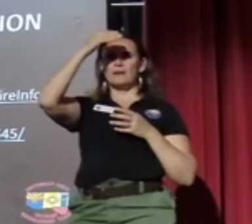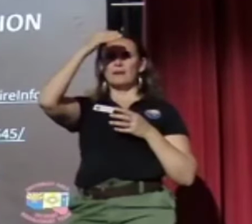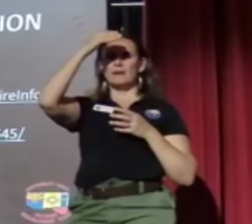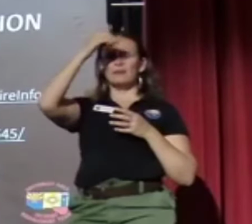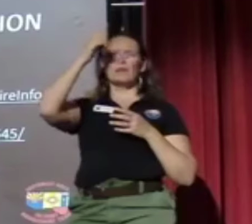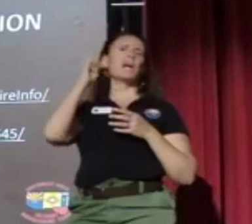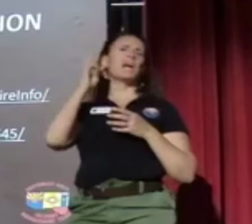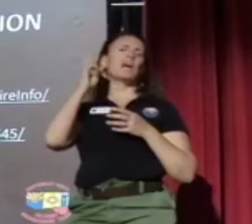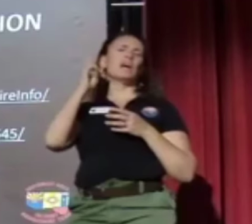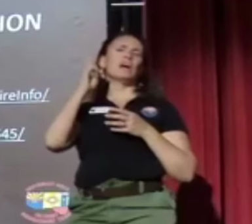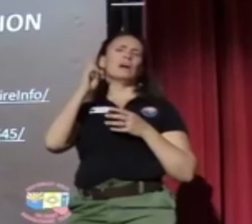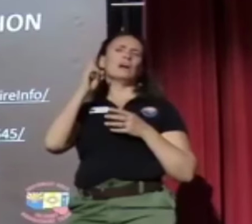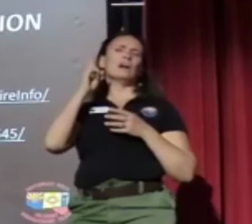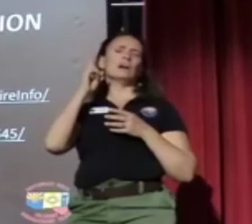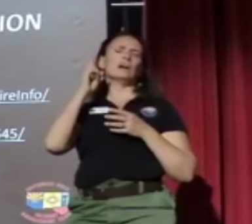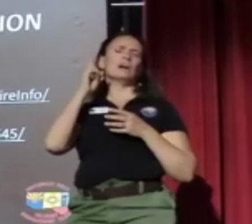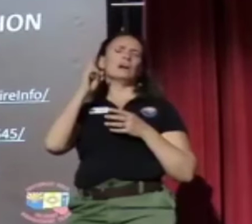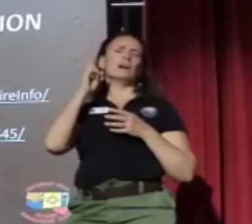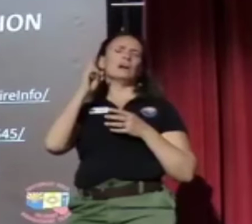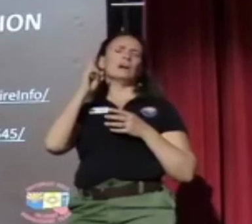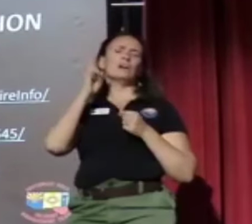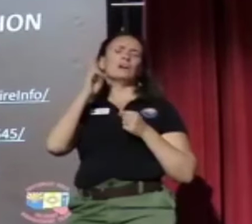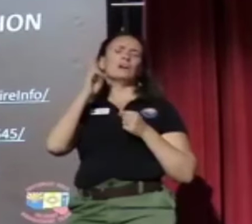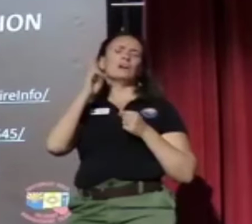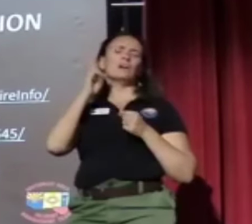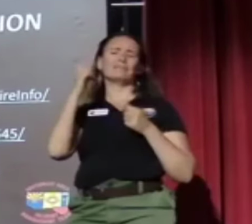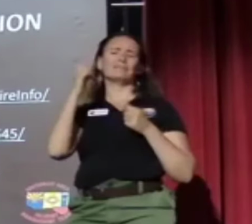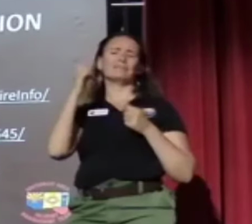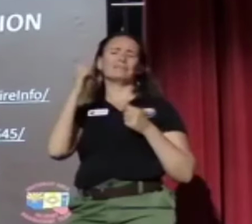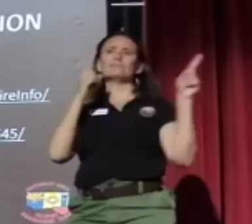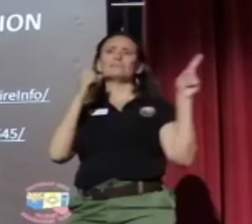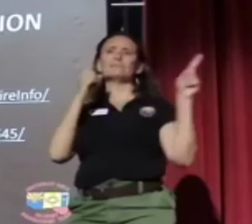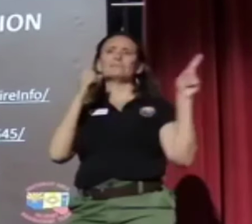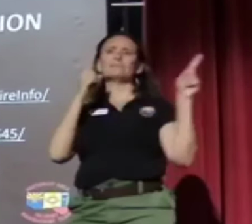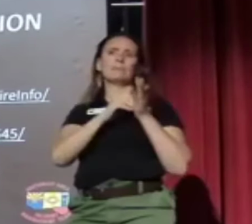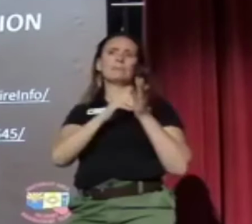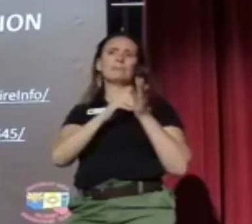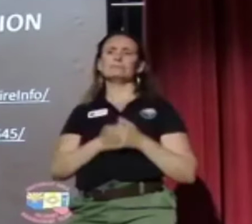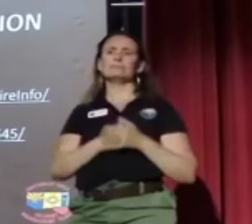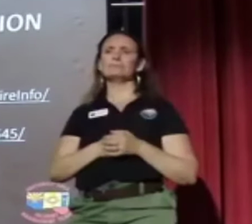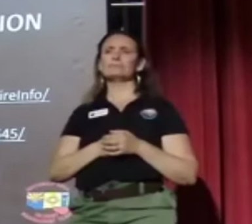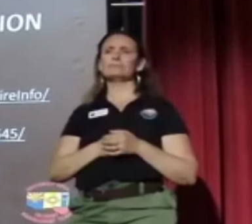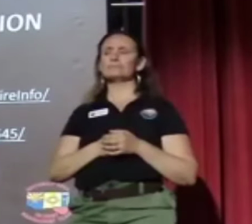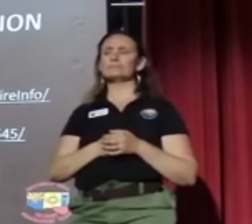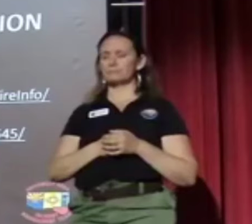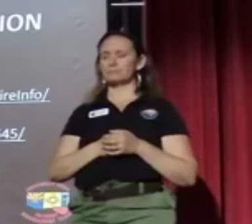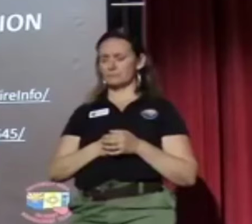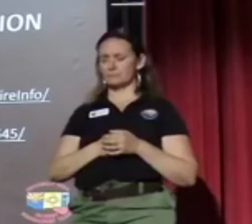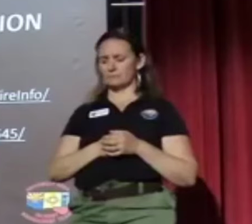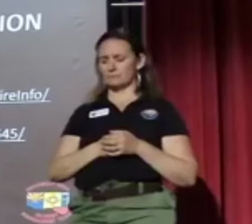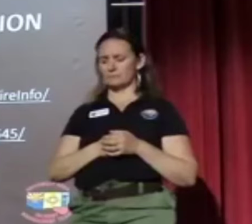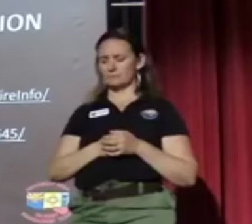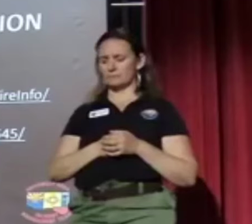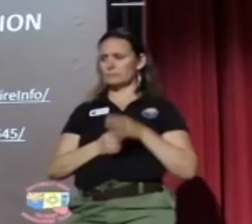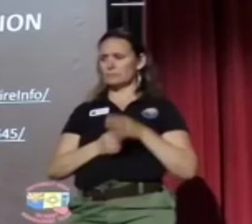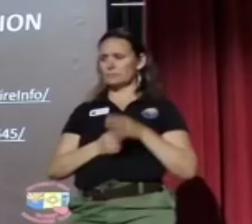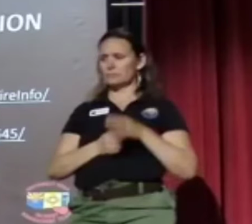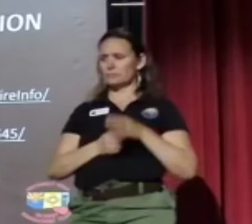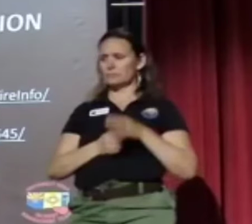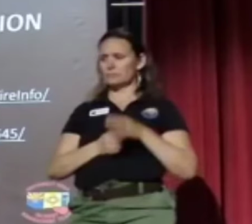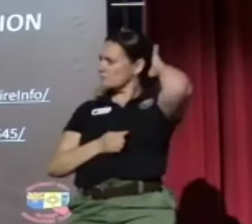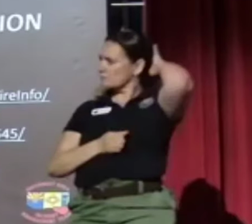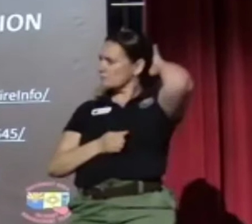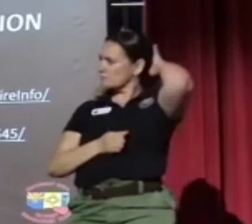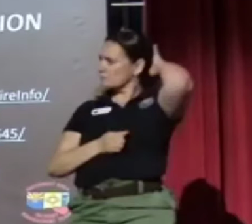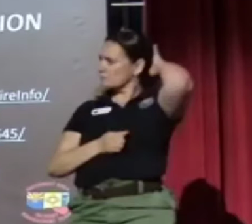was wondering if there's law enforcement on the ground up there now, is there a number we can call